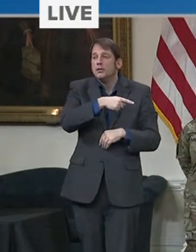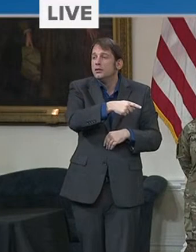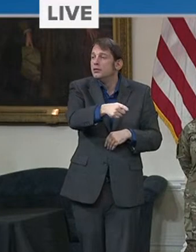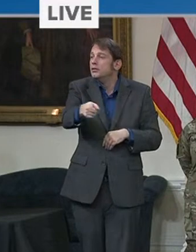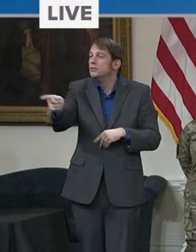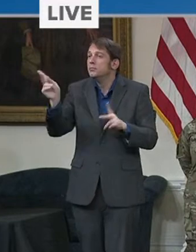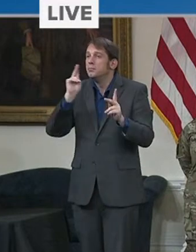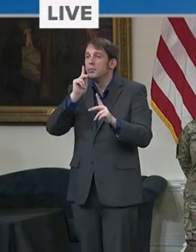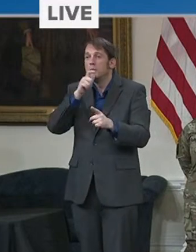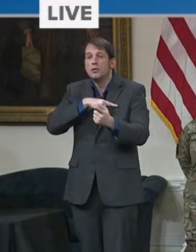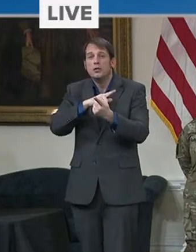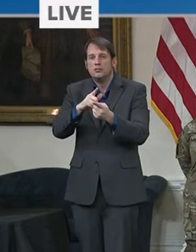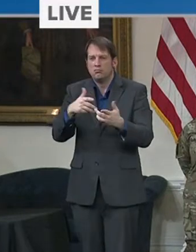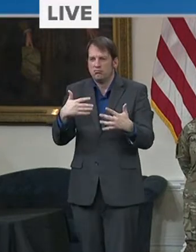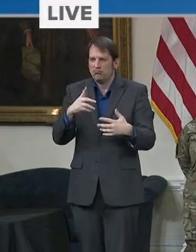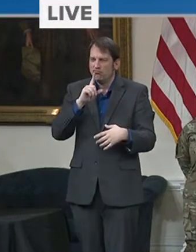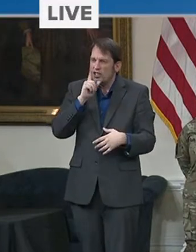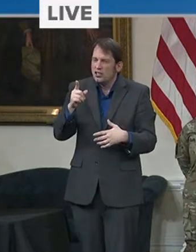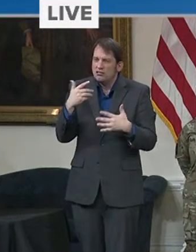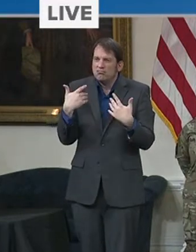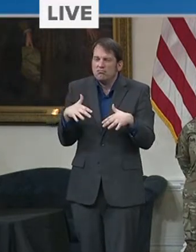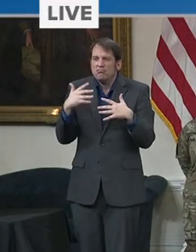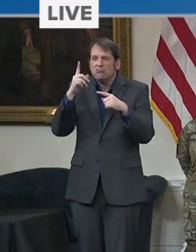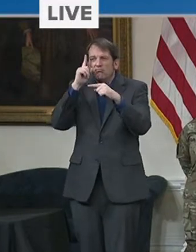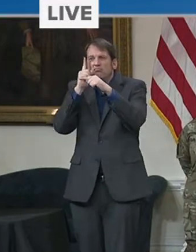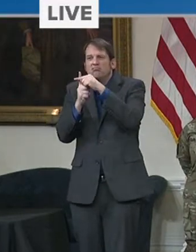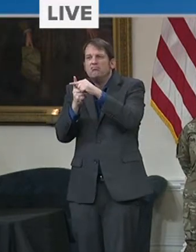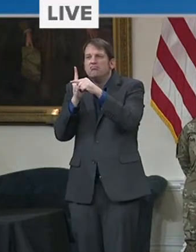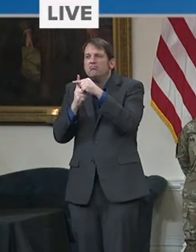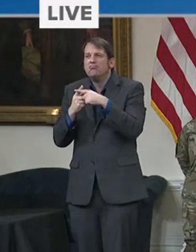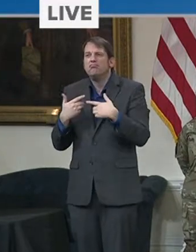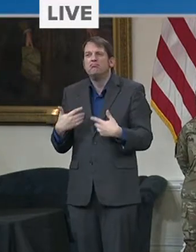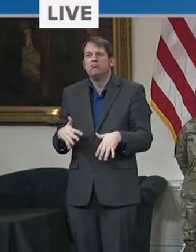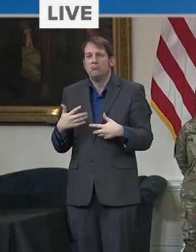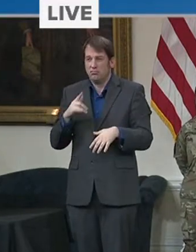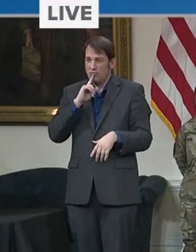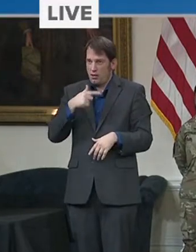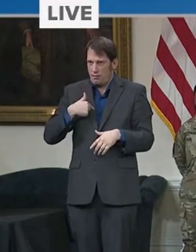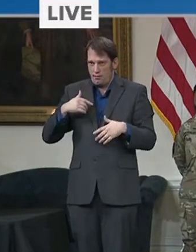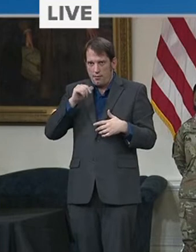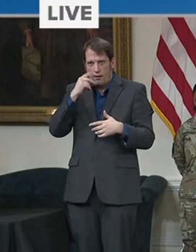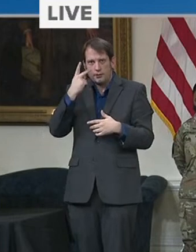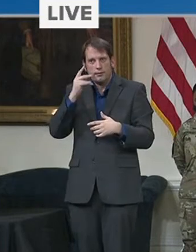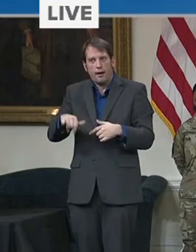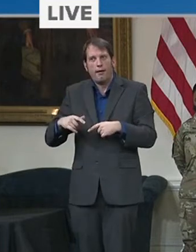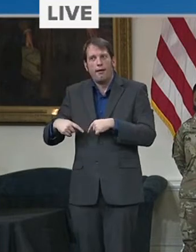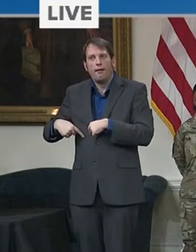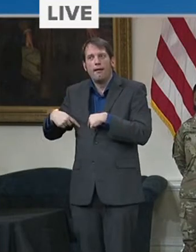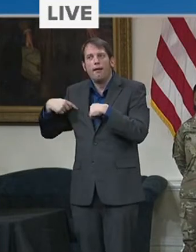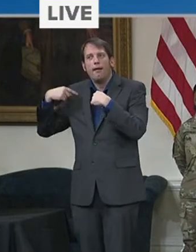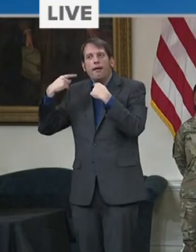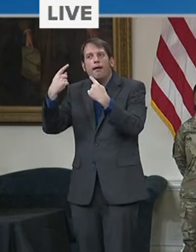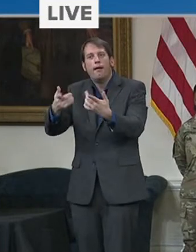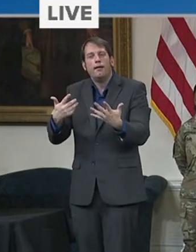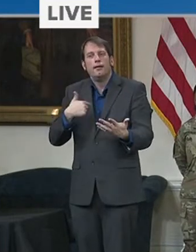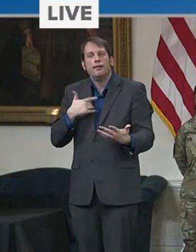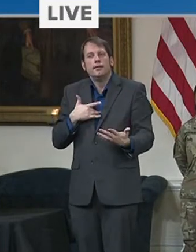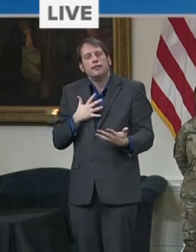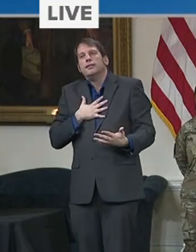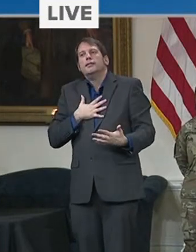optimistic, something I hadn't seen in some time. I took great pride in